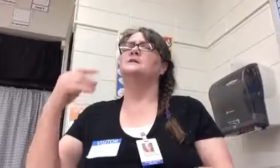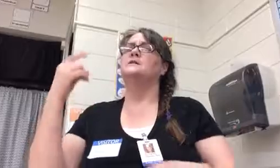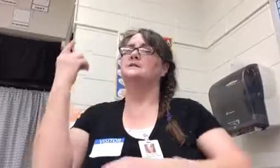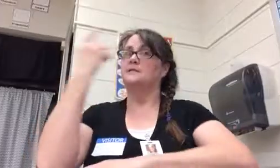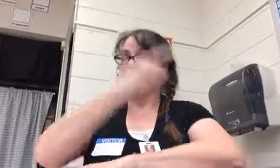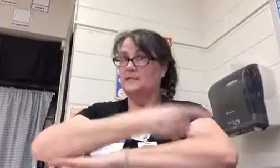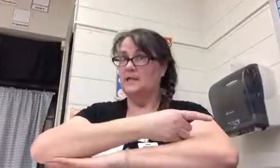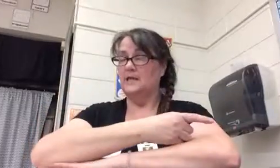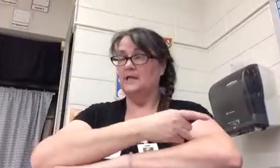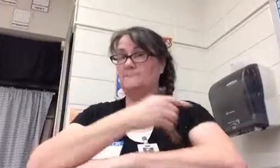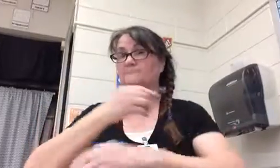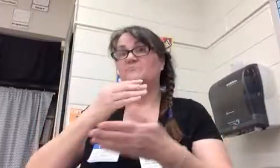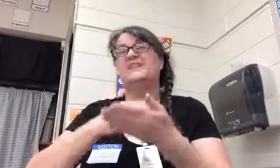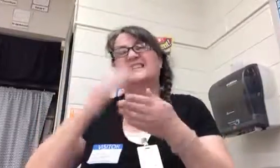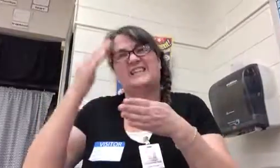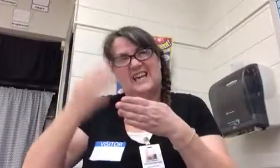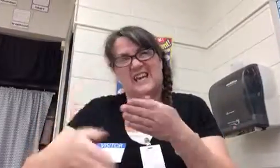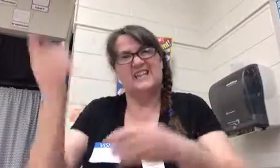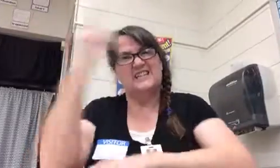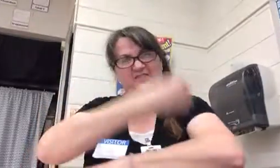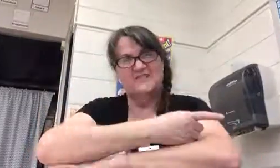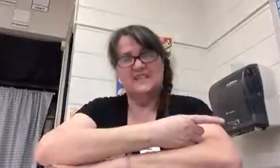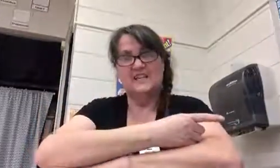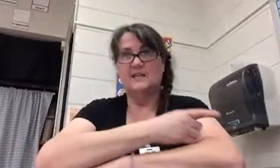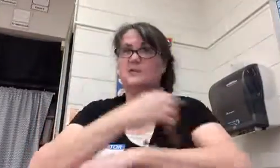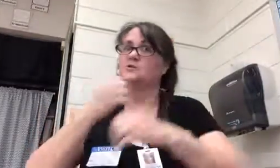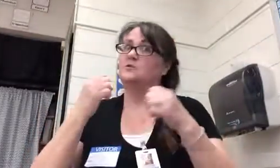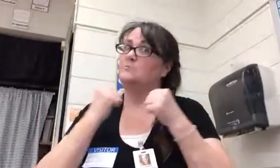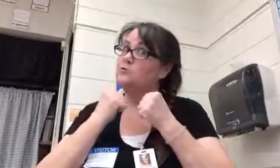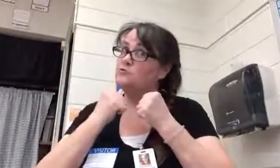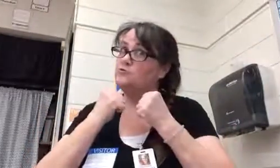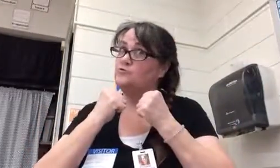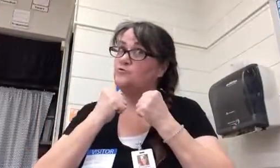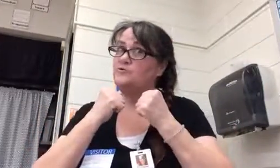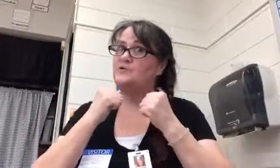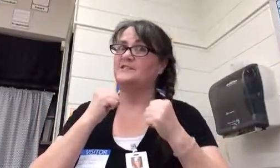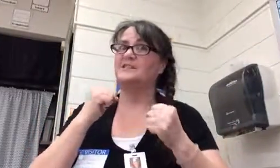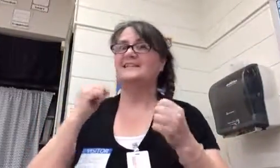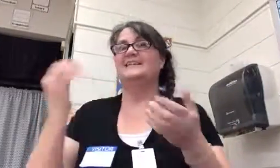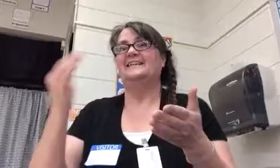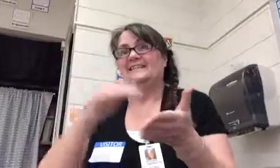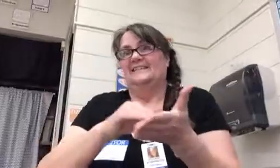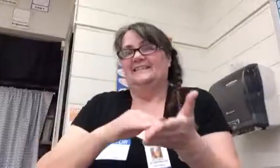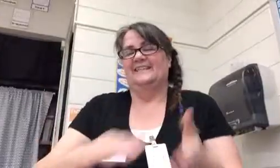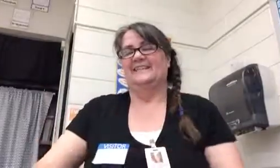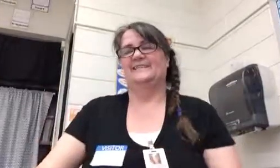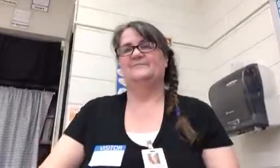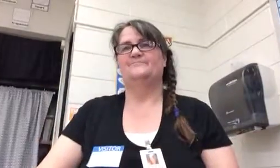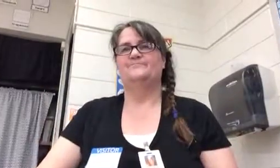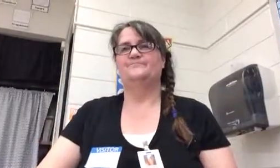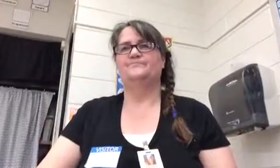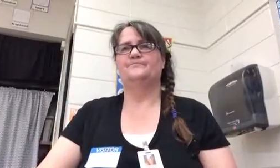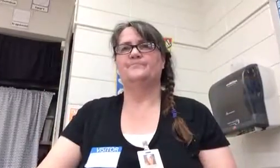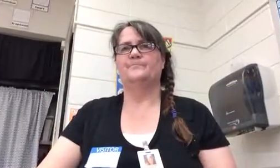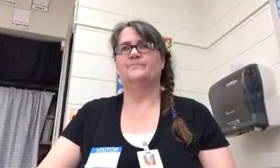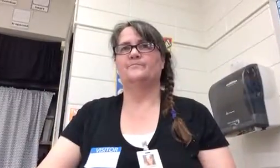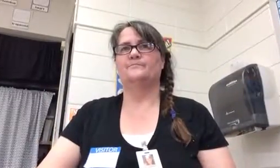So I hope everyone came with their coats and their mittens, their gloves and their hats, because by the time we get afternoon